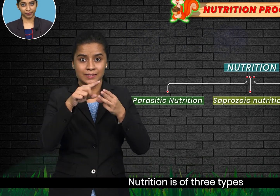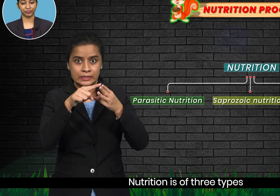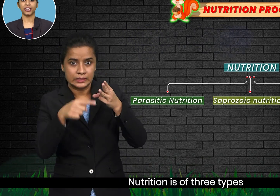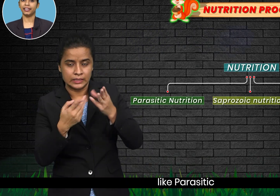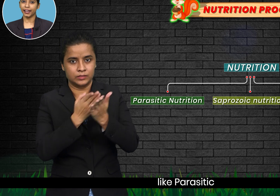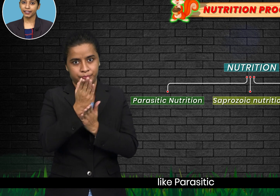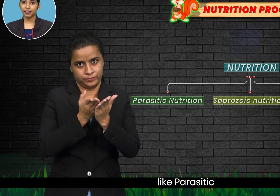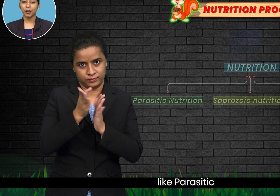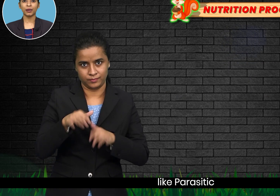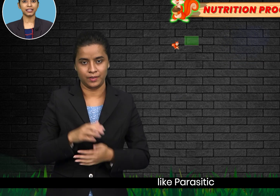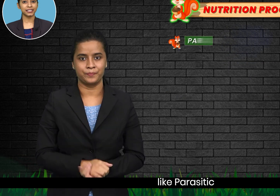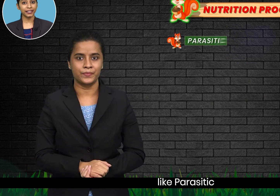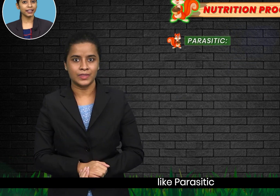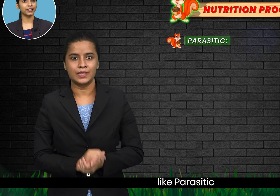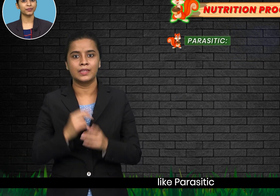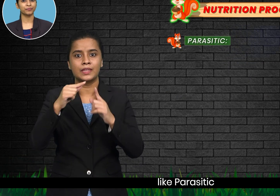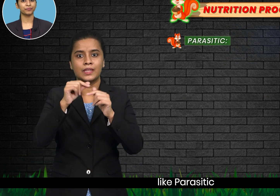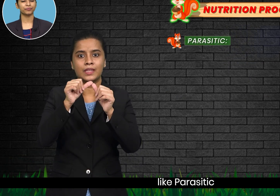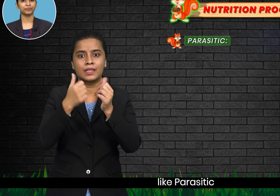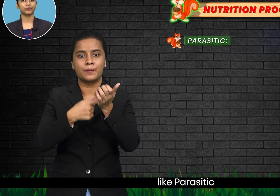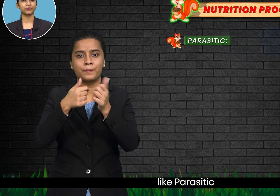types, like parasitic